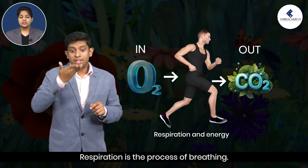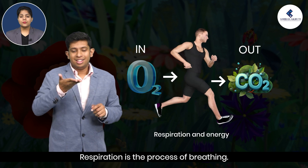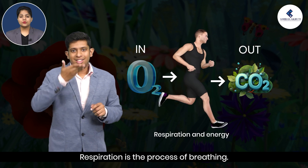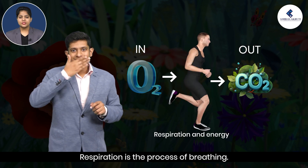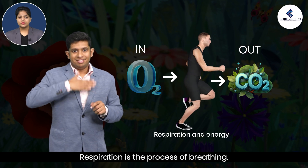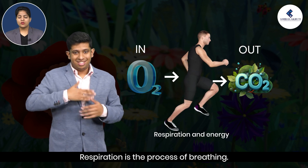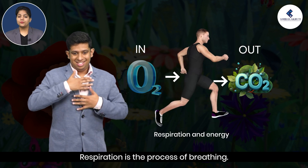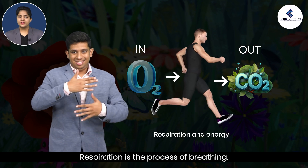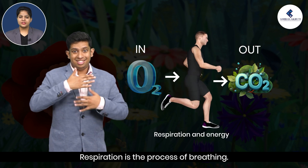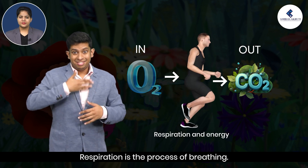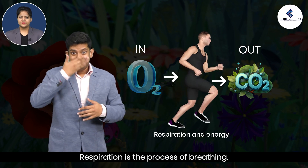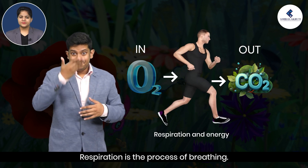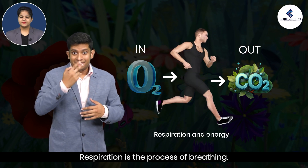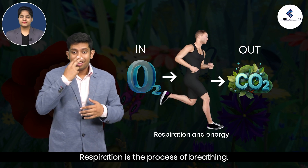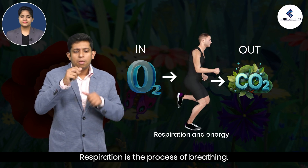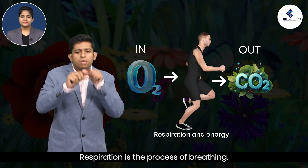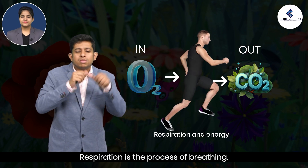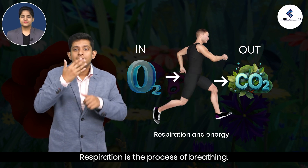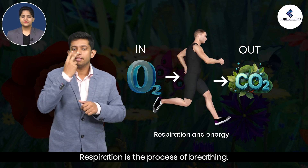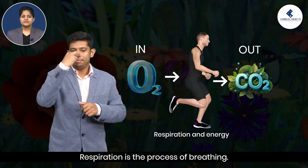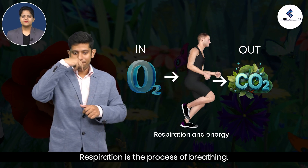Respiration is the process of breathing.